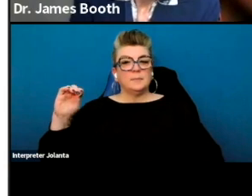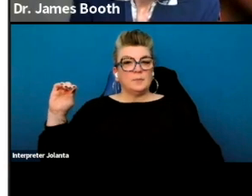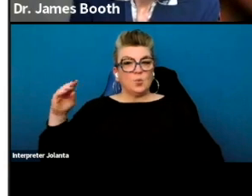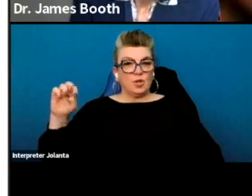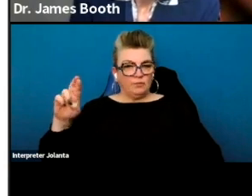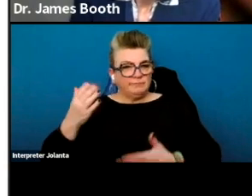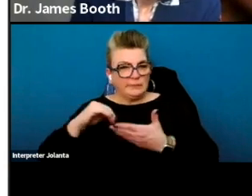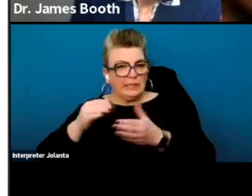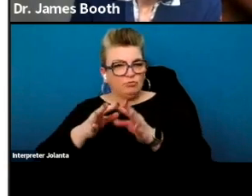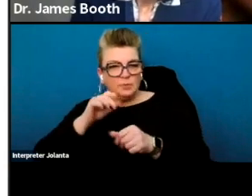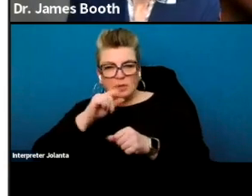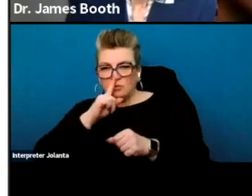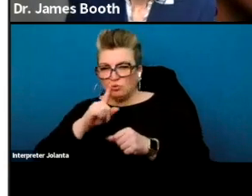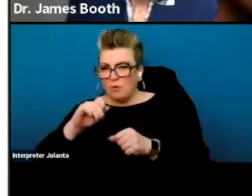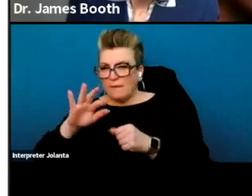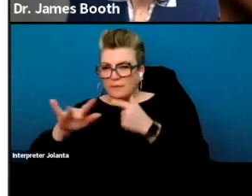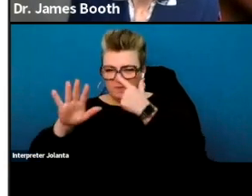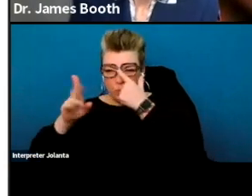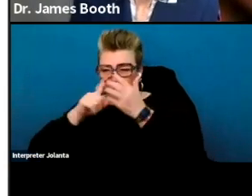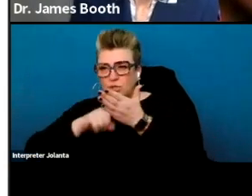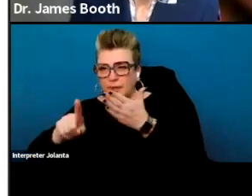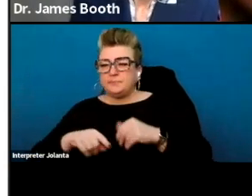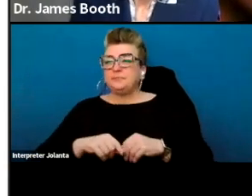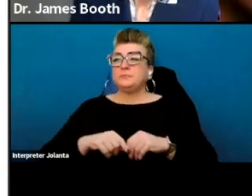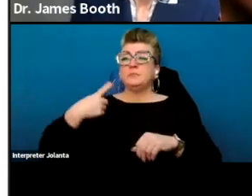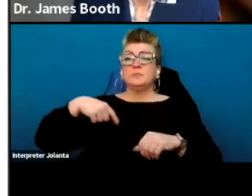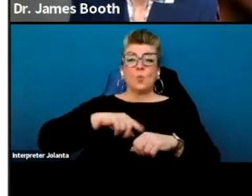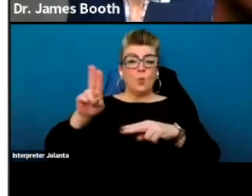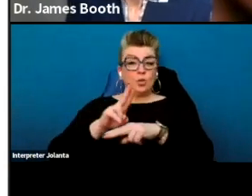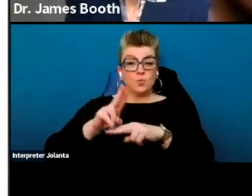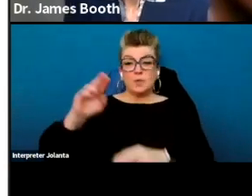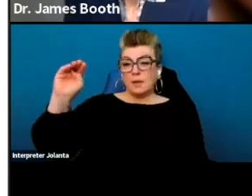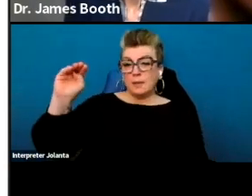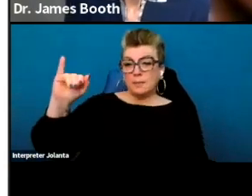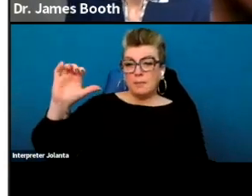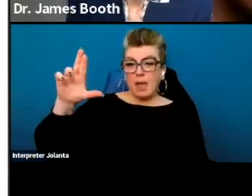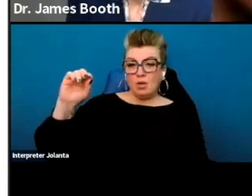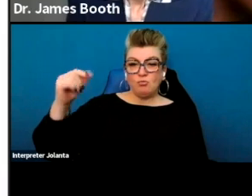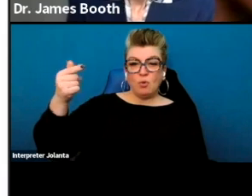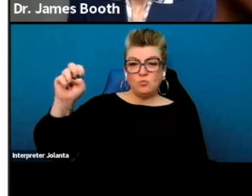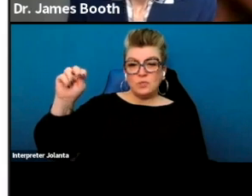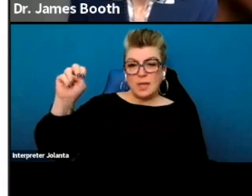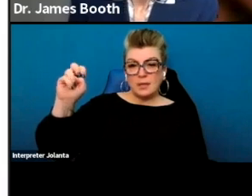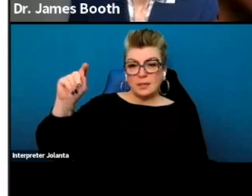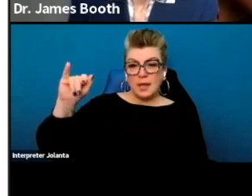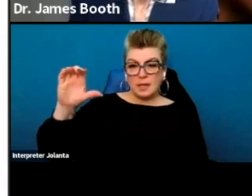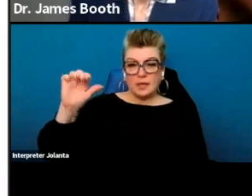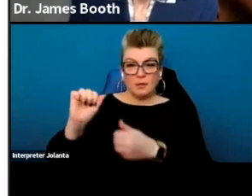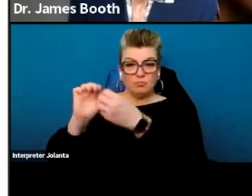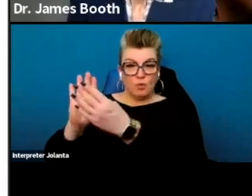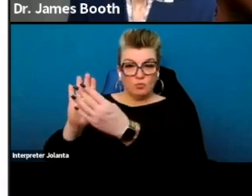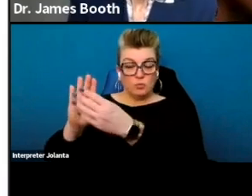but we're actually using a microgenetic approach. So the idea here is to